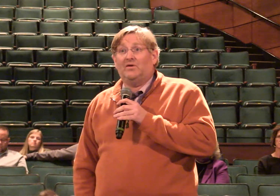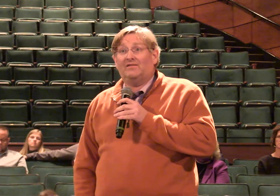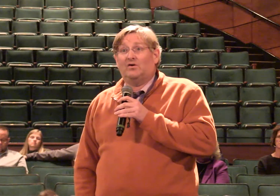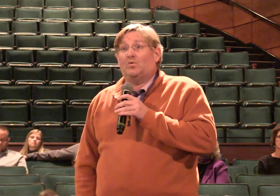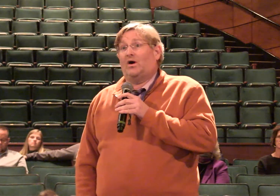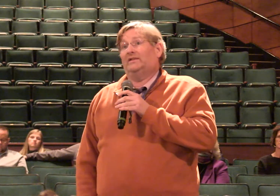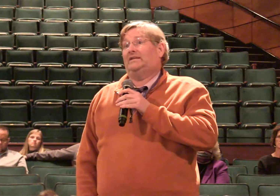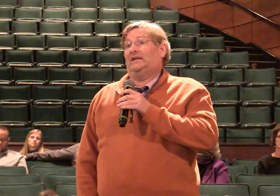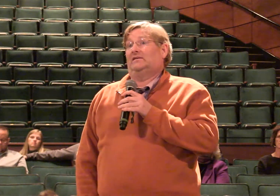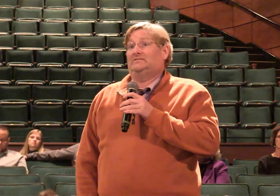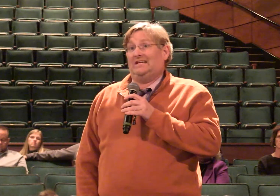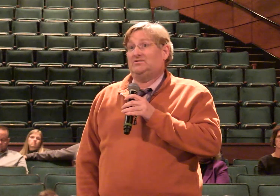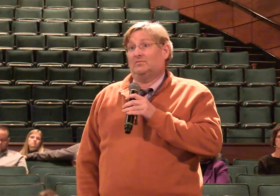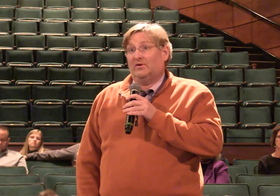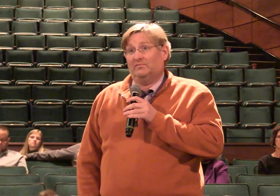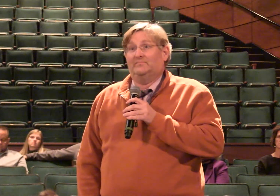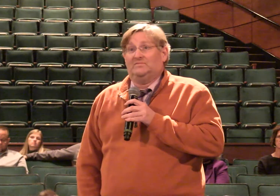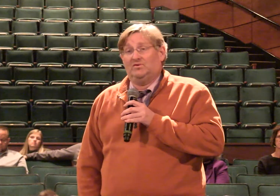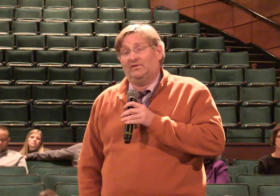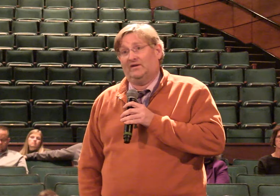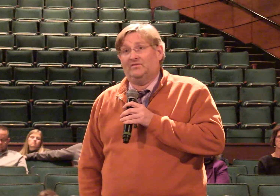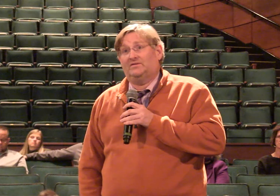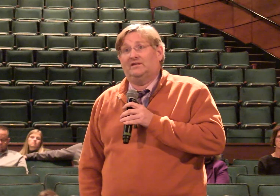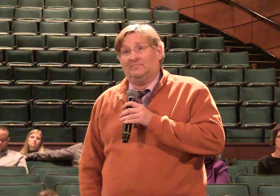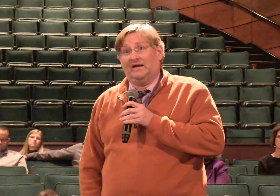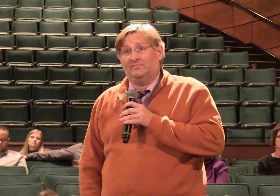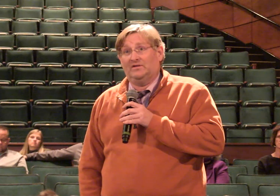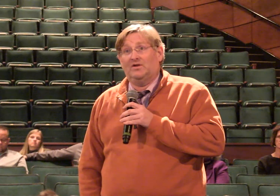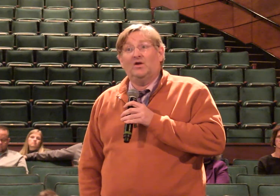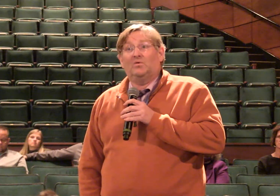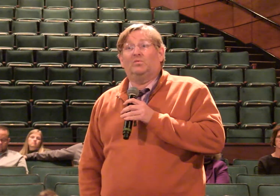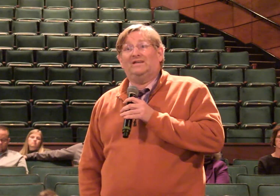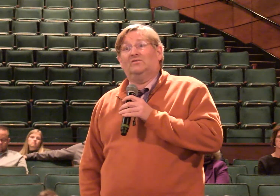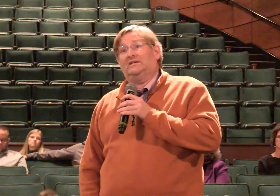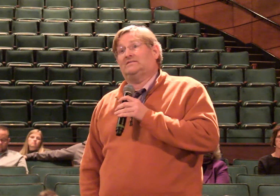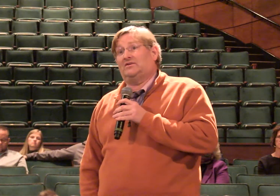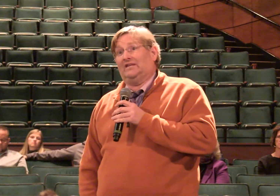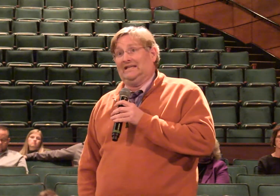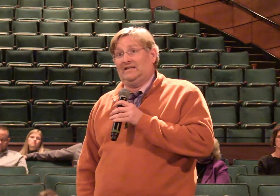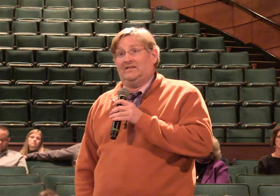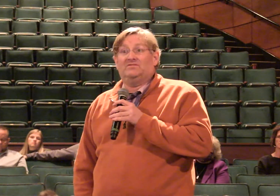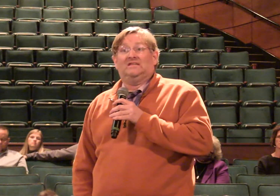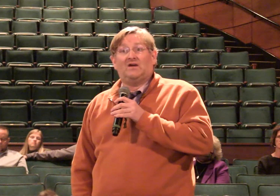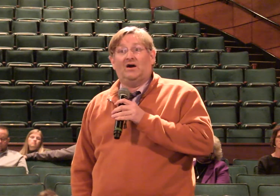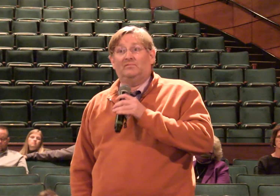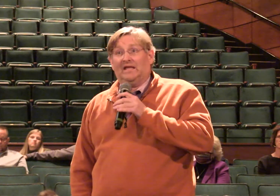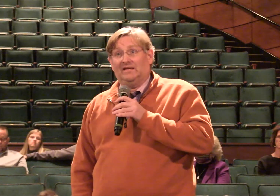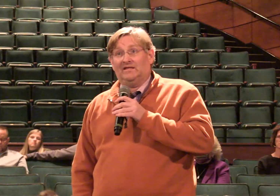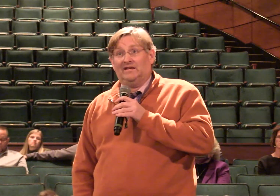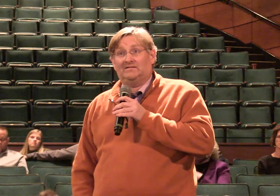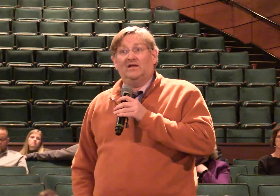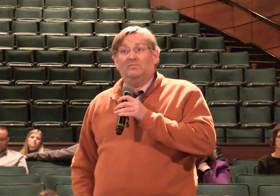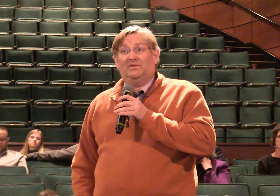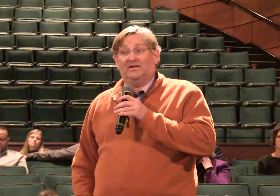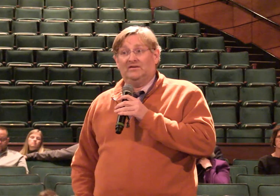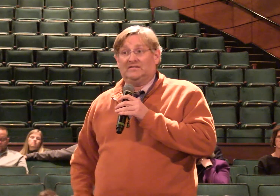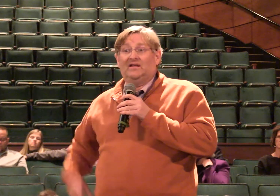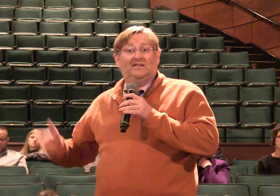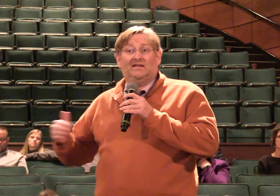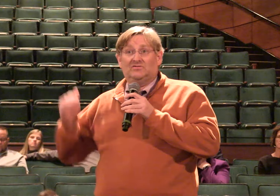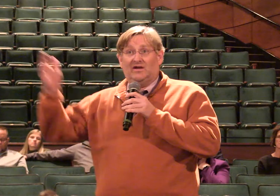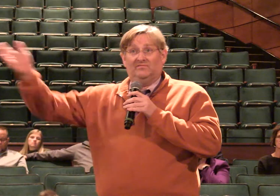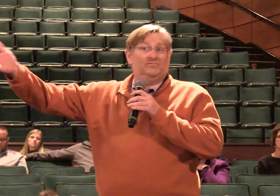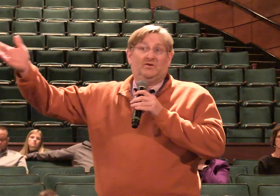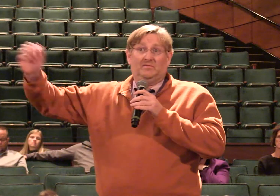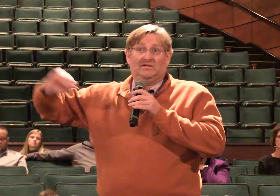So you have a quality teacher problem too in our region, in my opinion, where we don't necessarily get the top candidates because